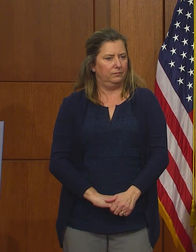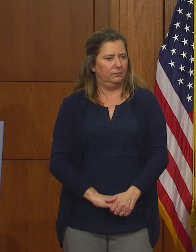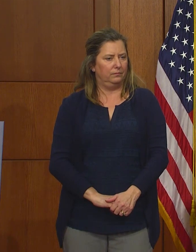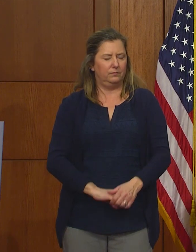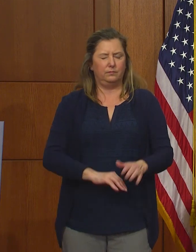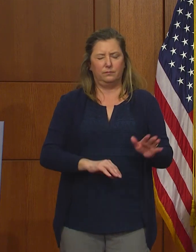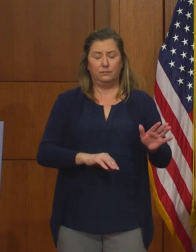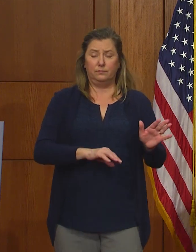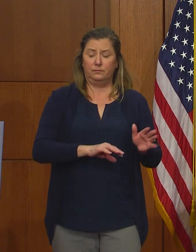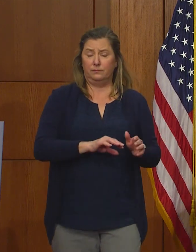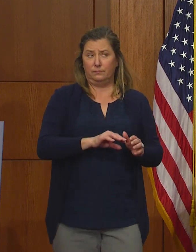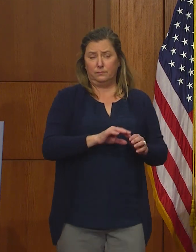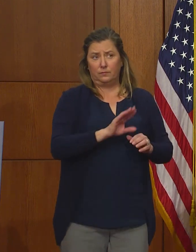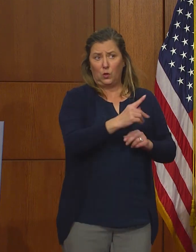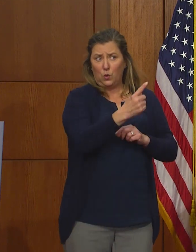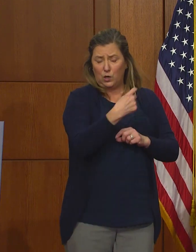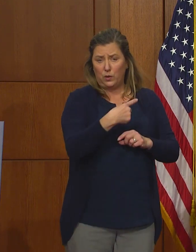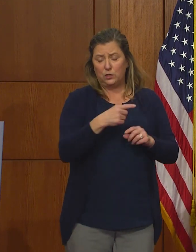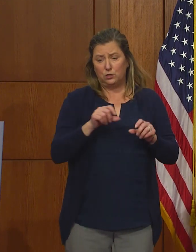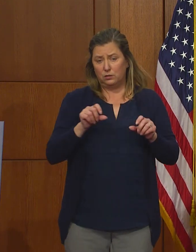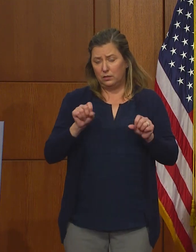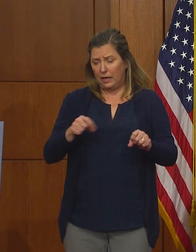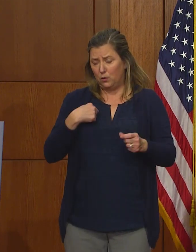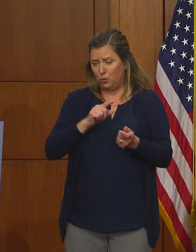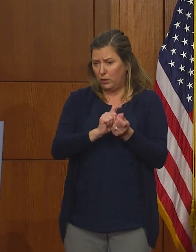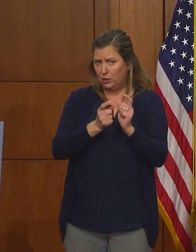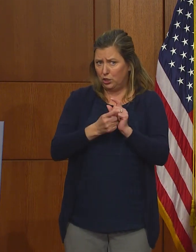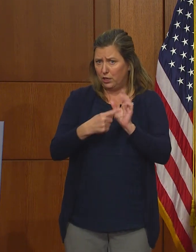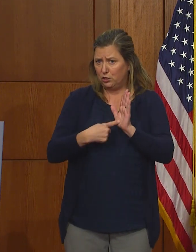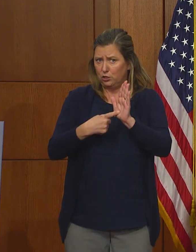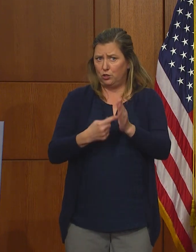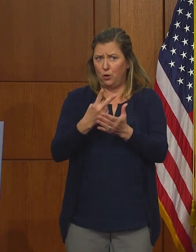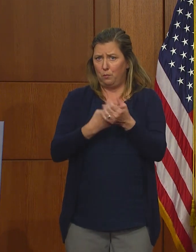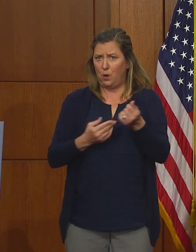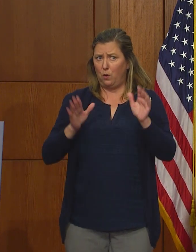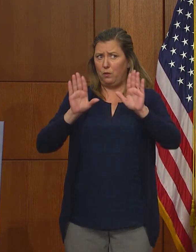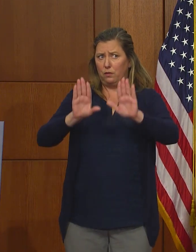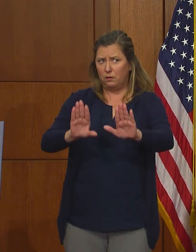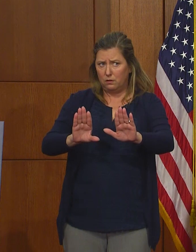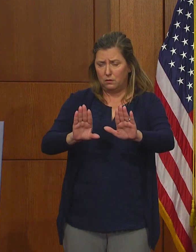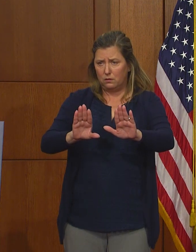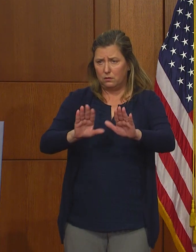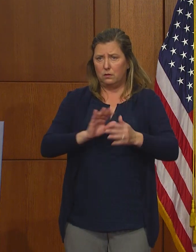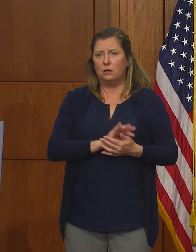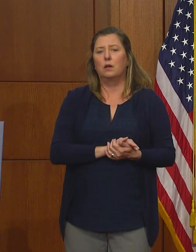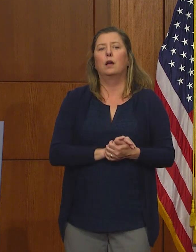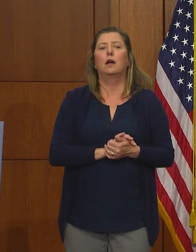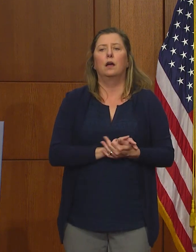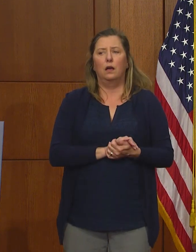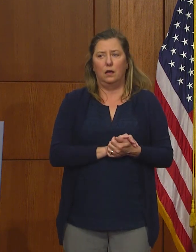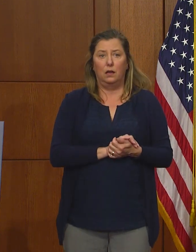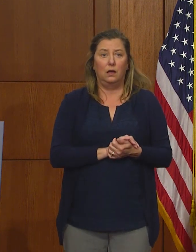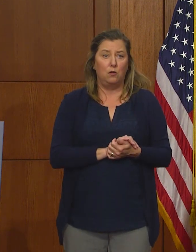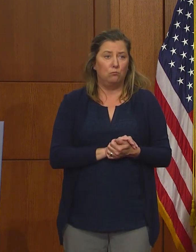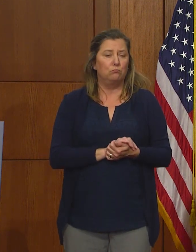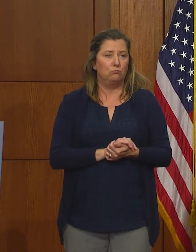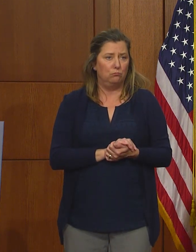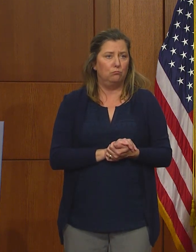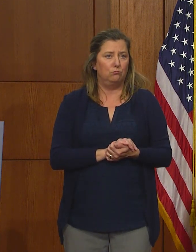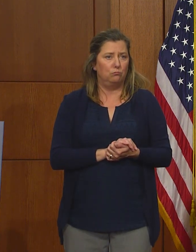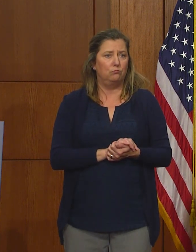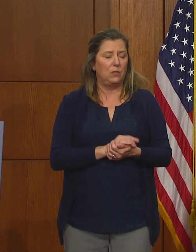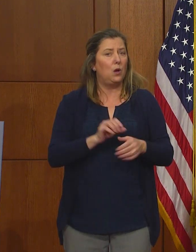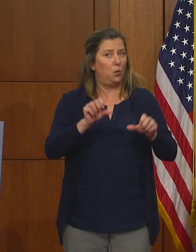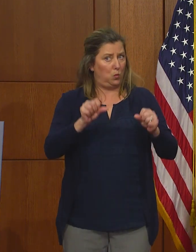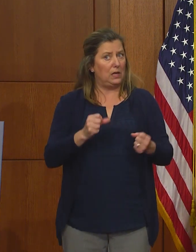Is the question, can we change it and present both things? We can certainly consider